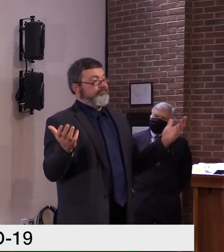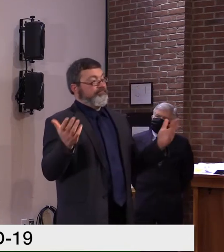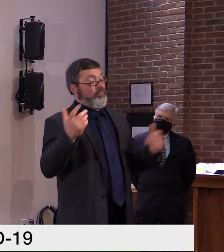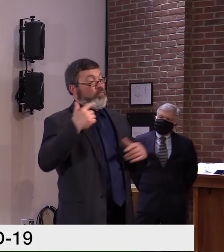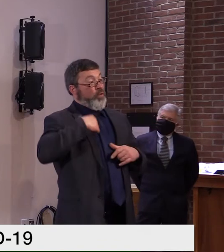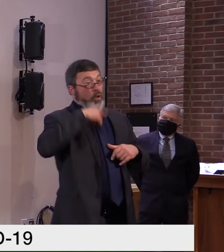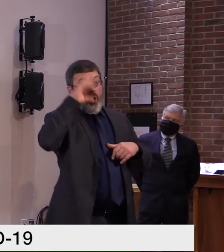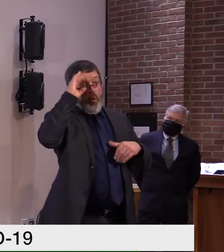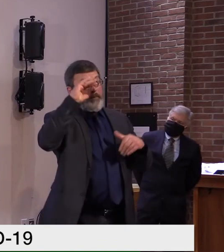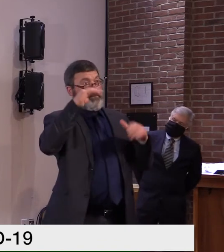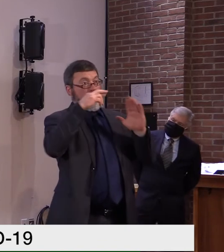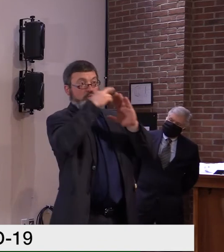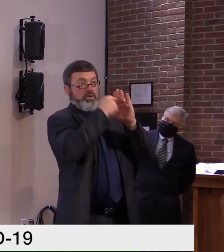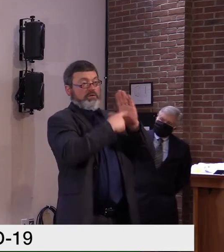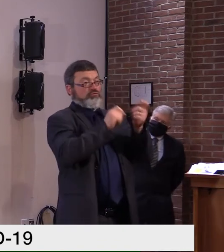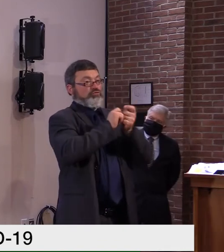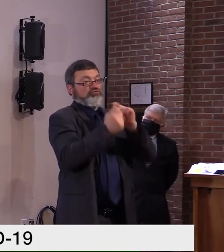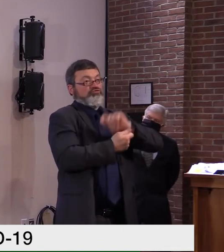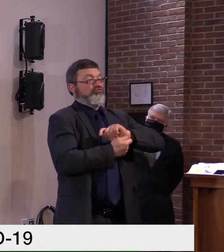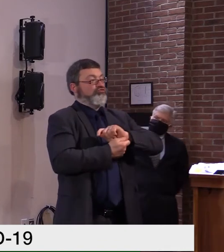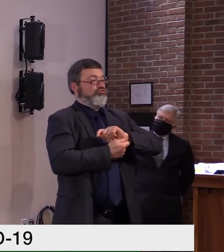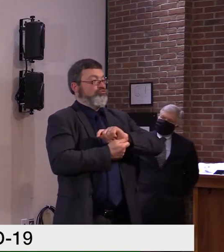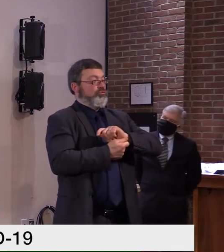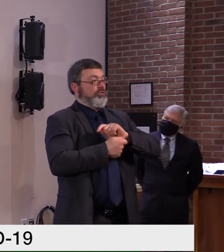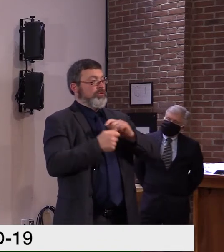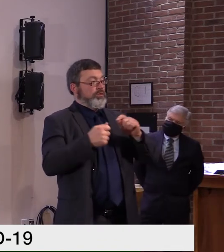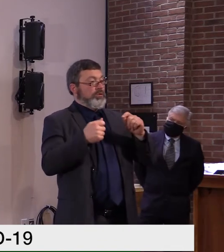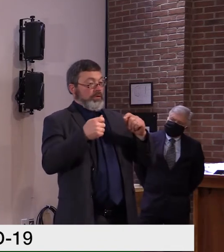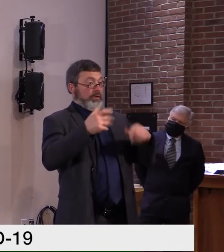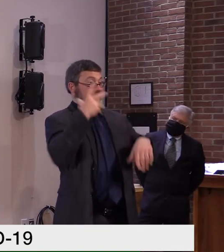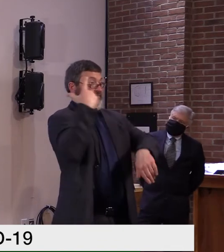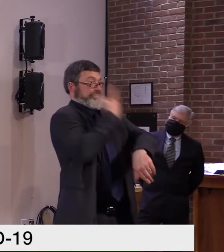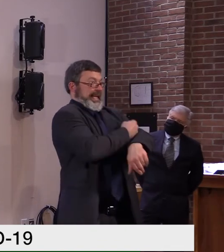people get vaccinated. But we'd have to see,